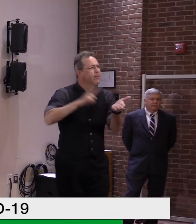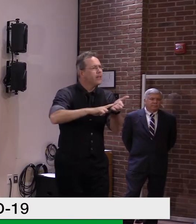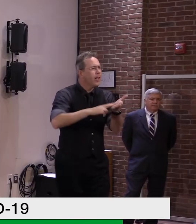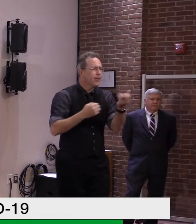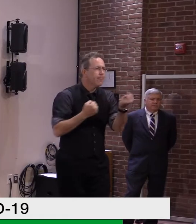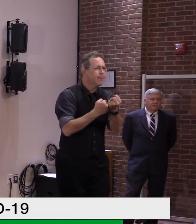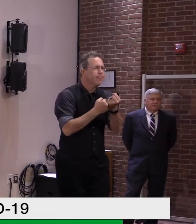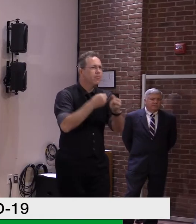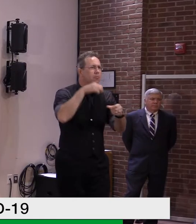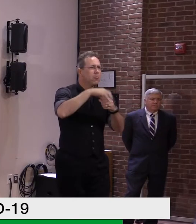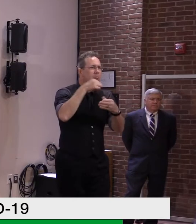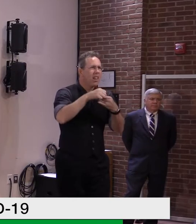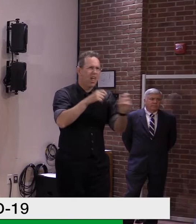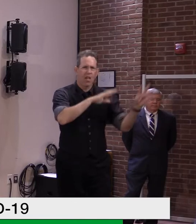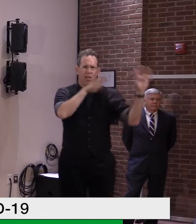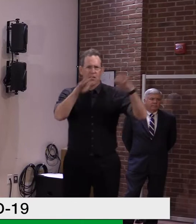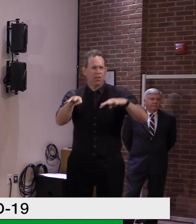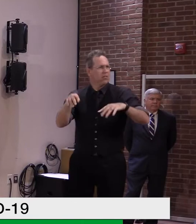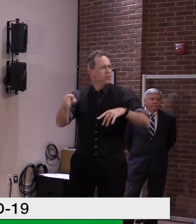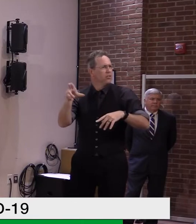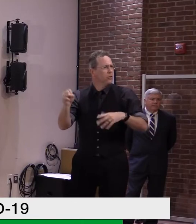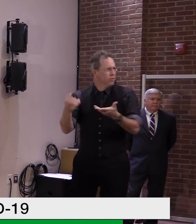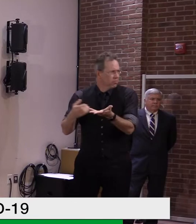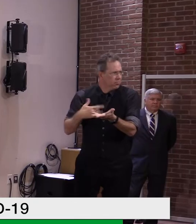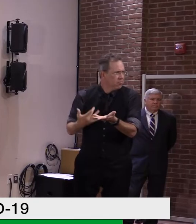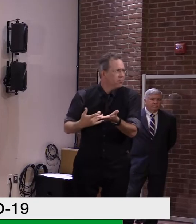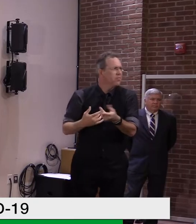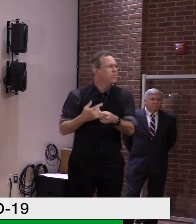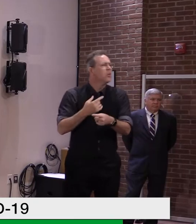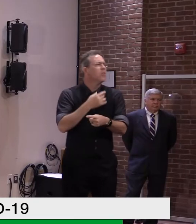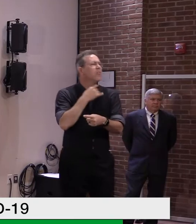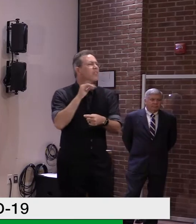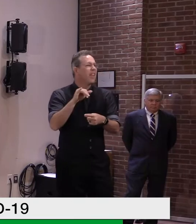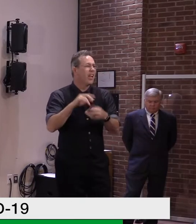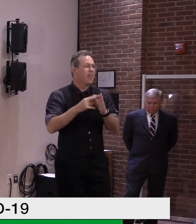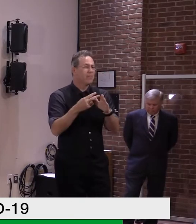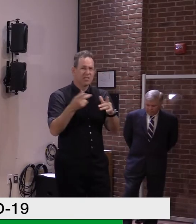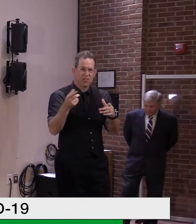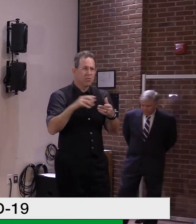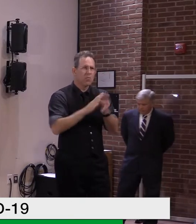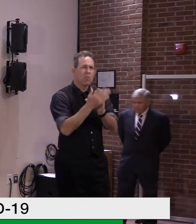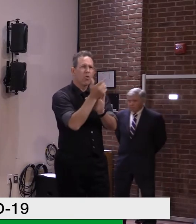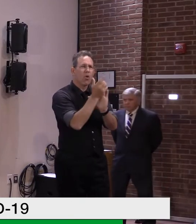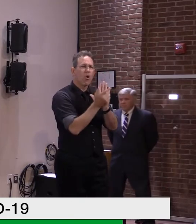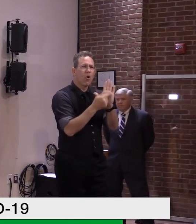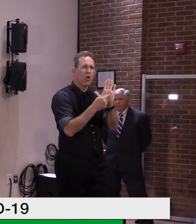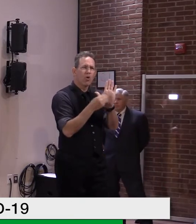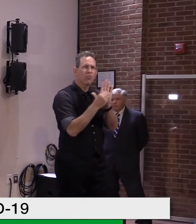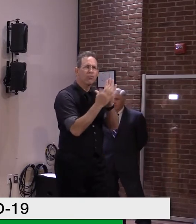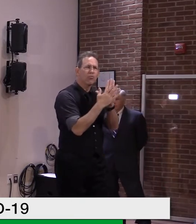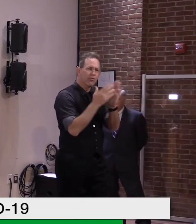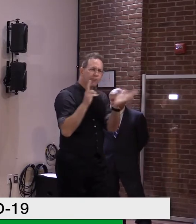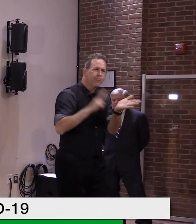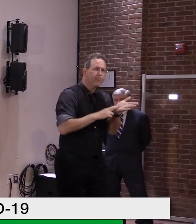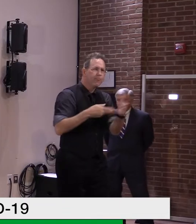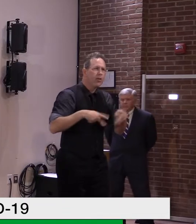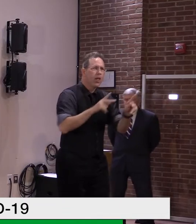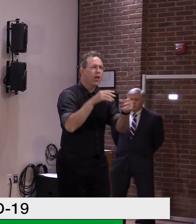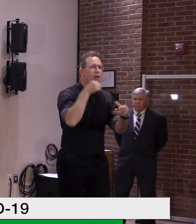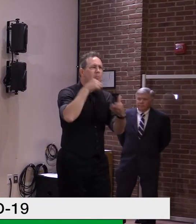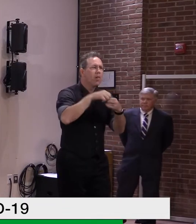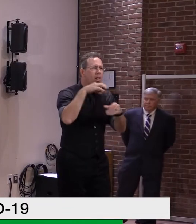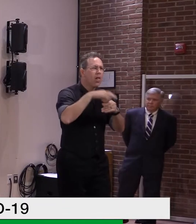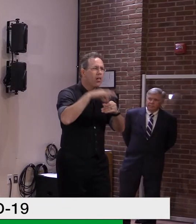on your action on that bill, given the context of other Republican governors, you know,